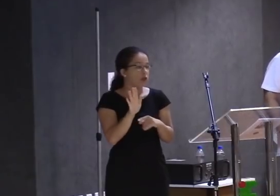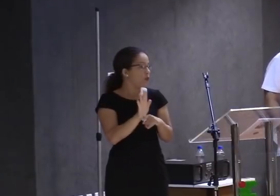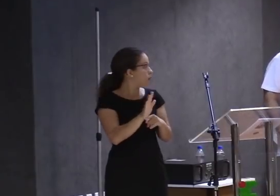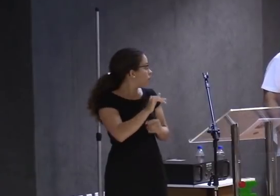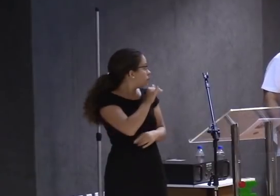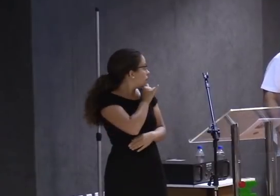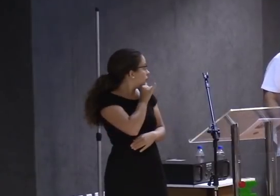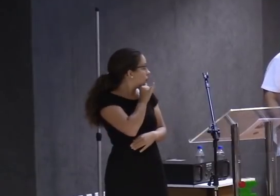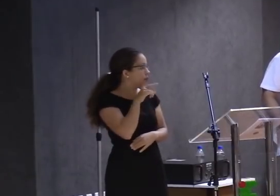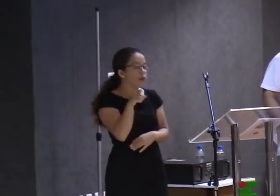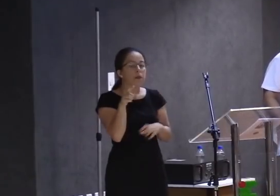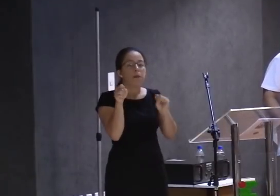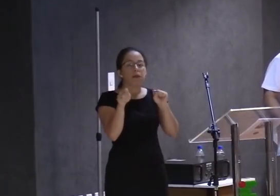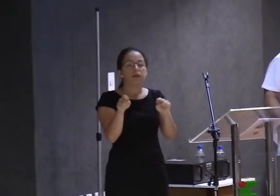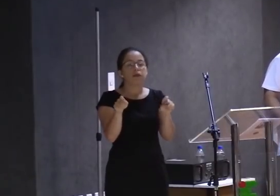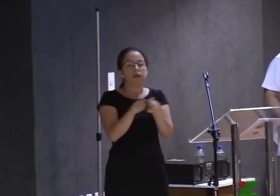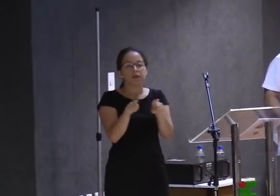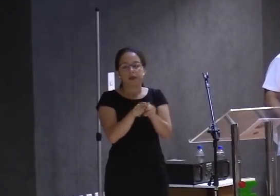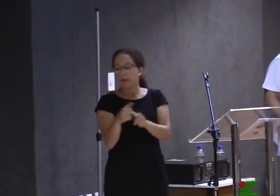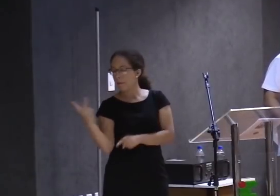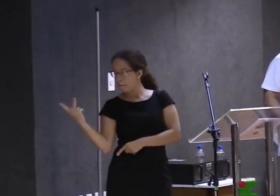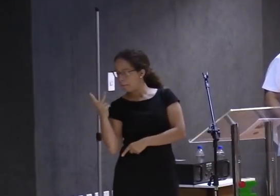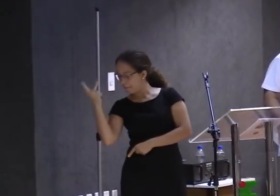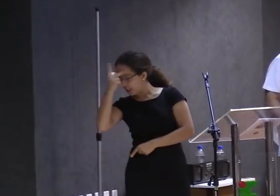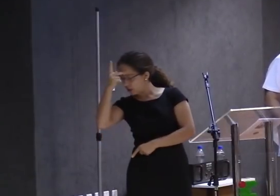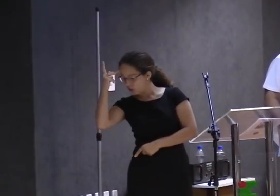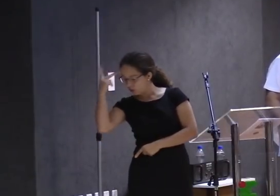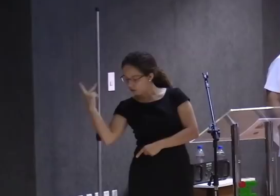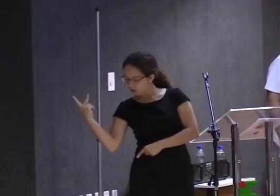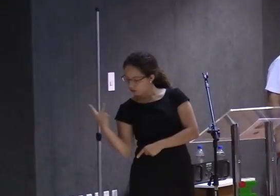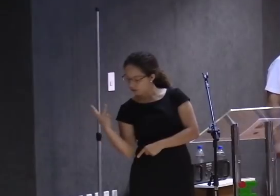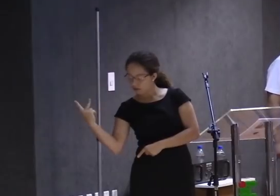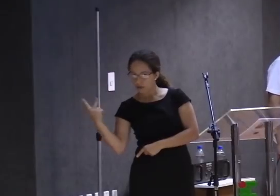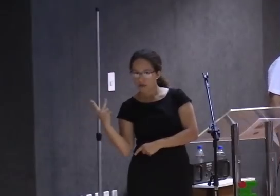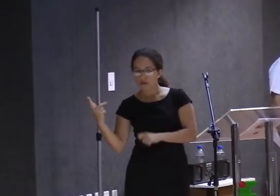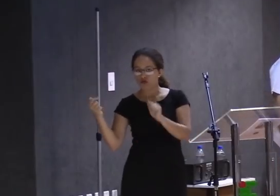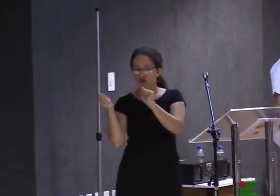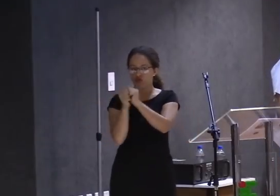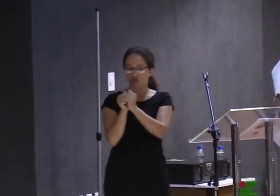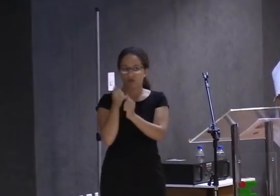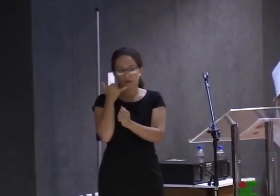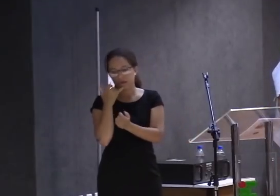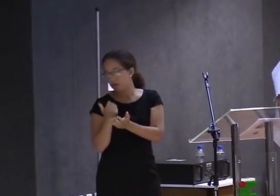telefone, você pode trabalhar em par com alguém que está do seu lado.